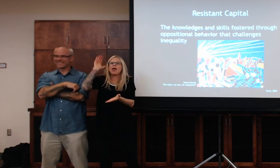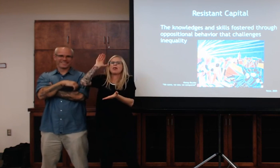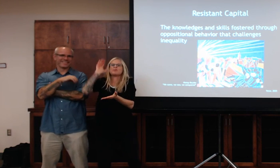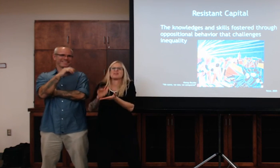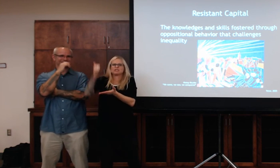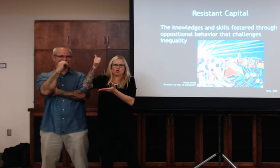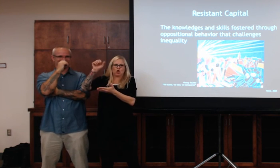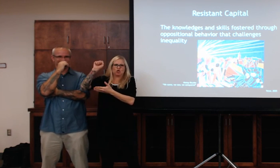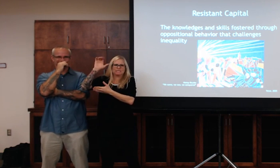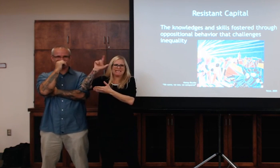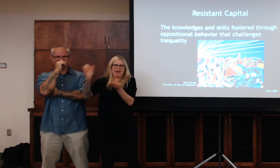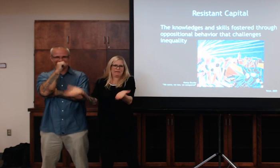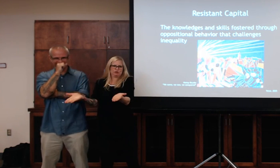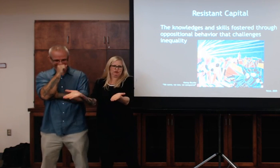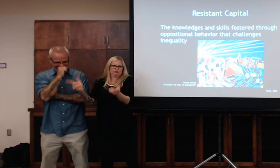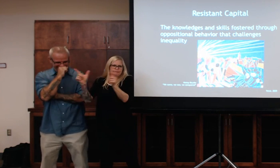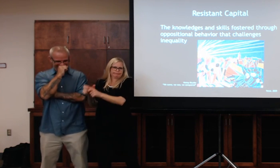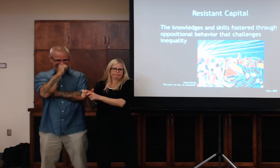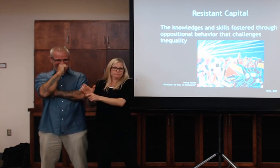It's just on a lesser scale here.